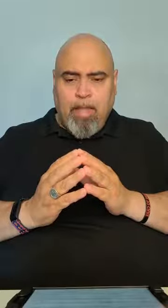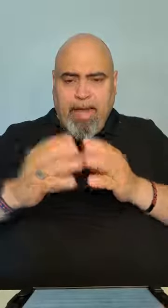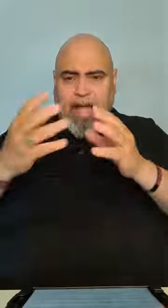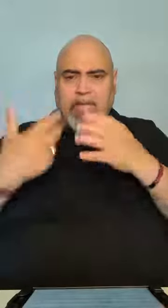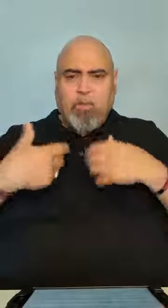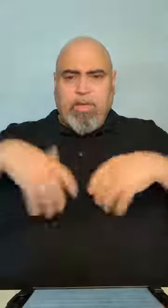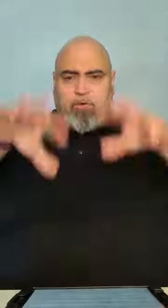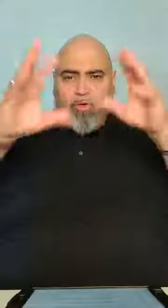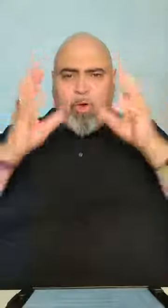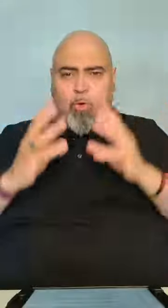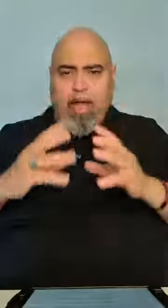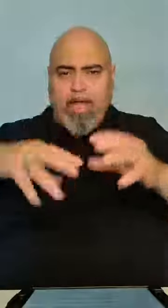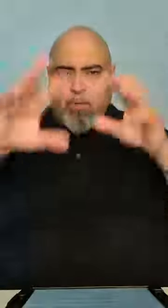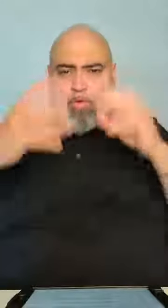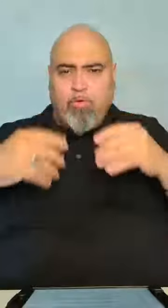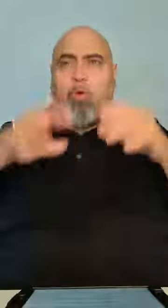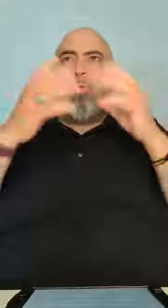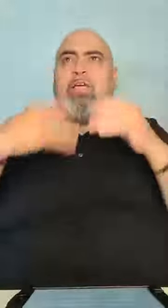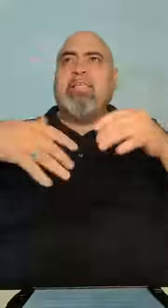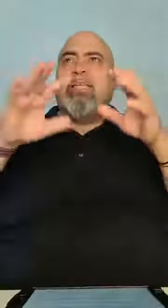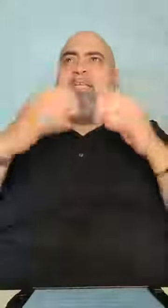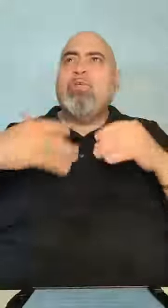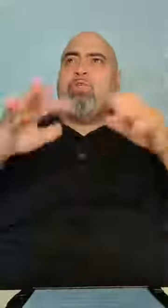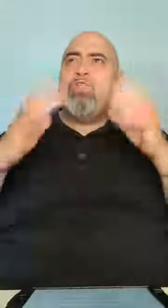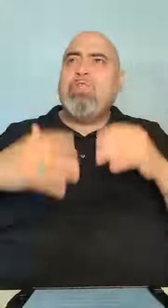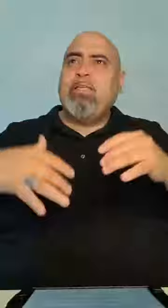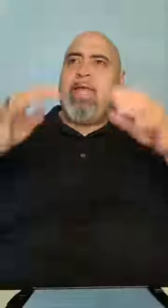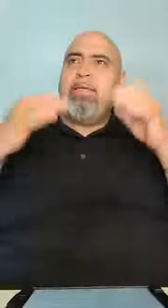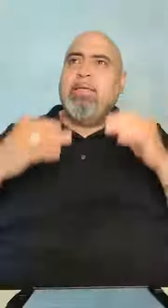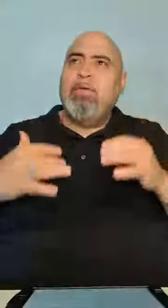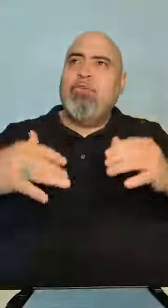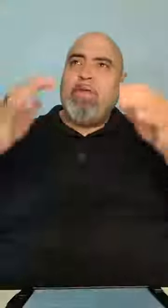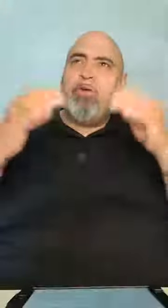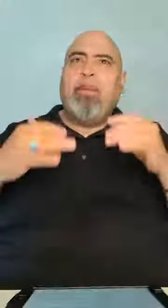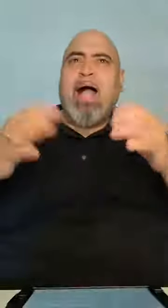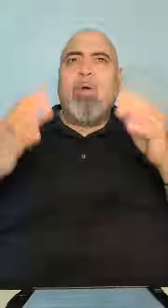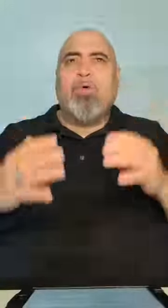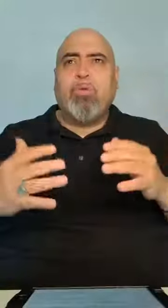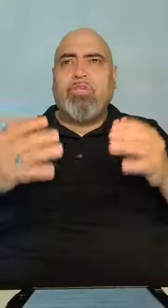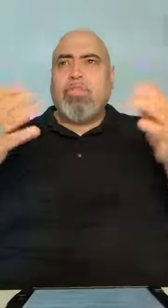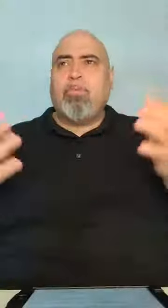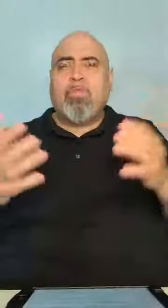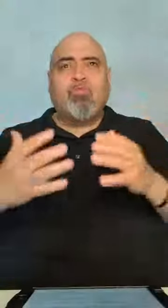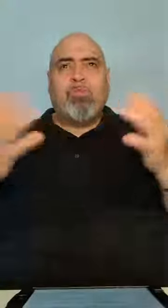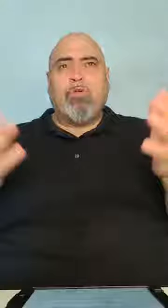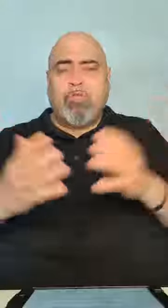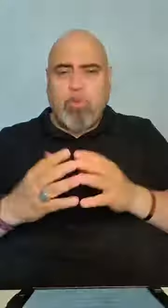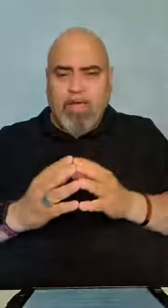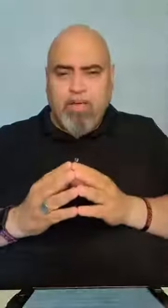And as we grow, we continue to seek that greater power, which some of us refer to as